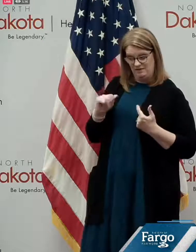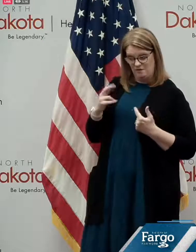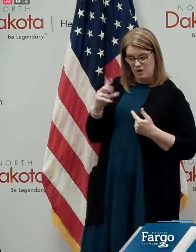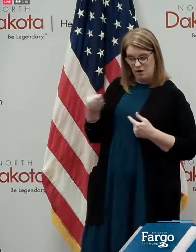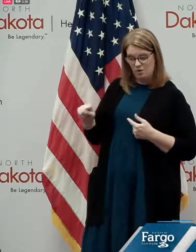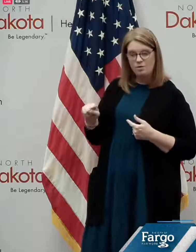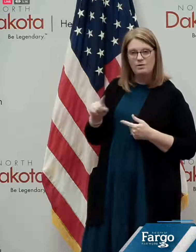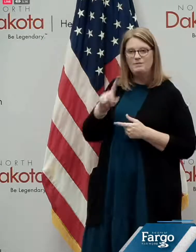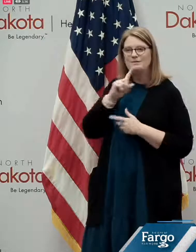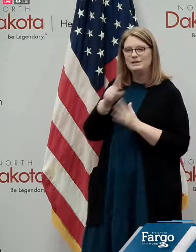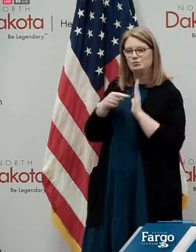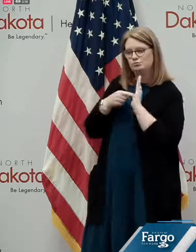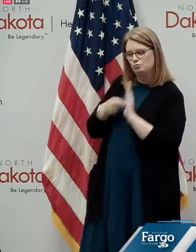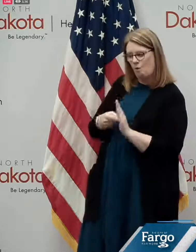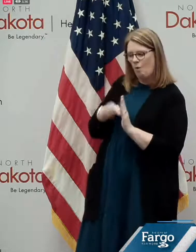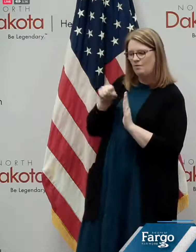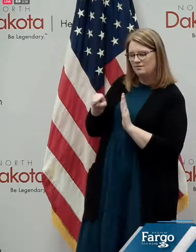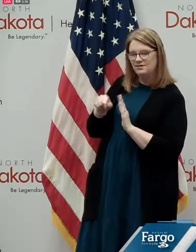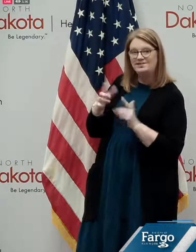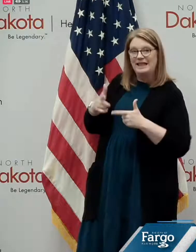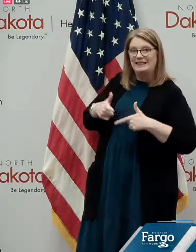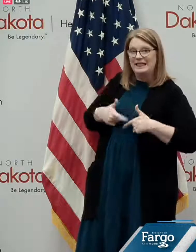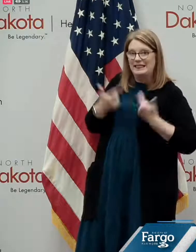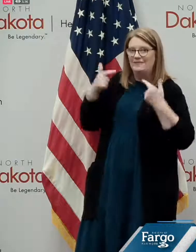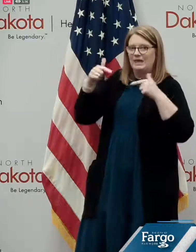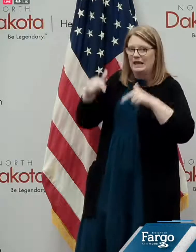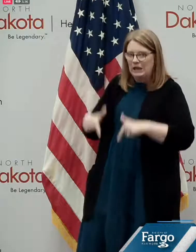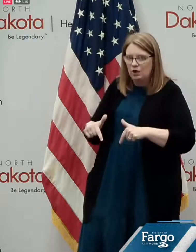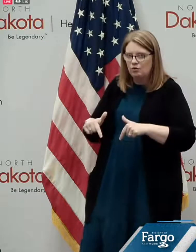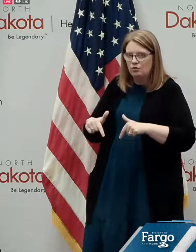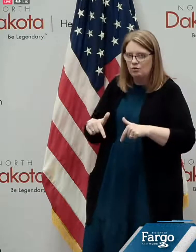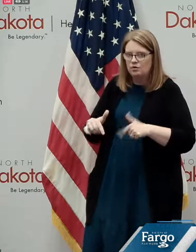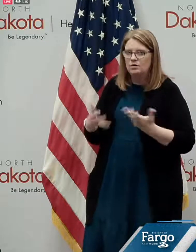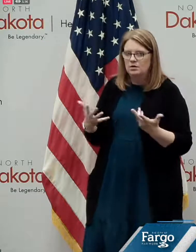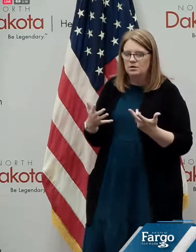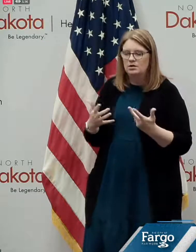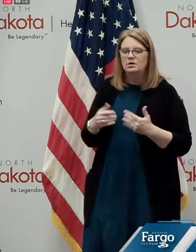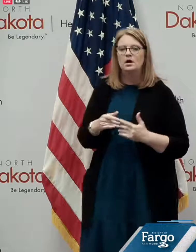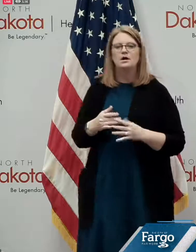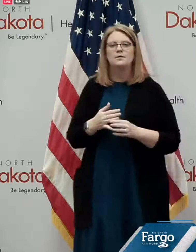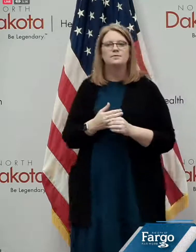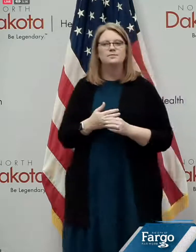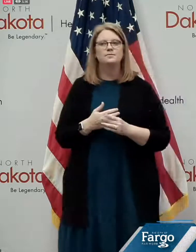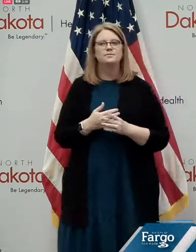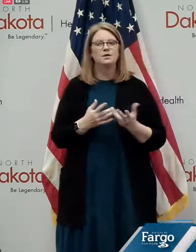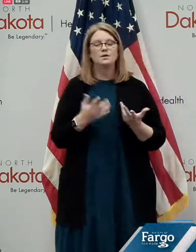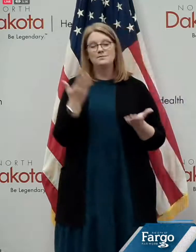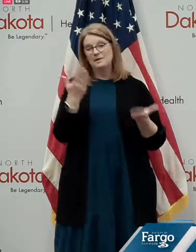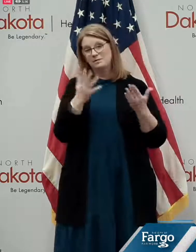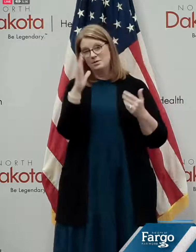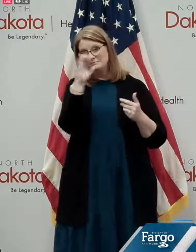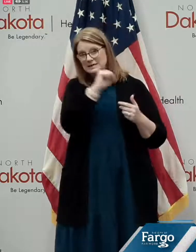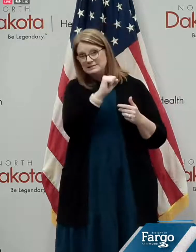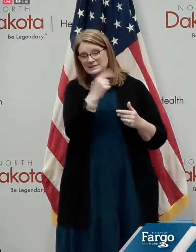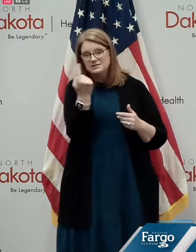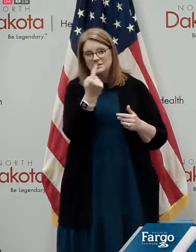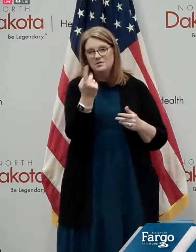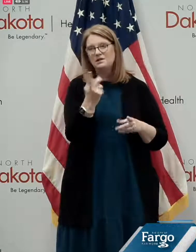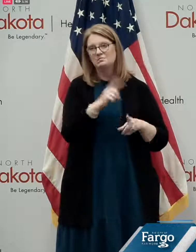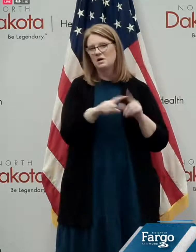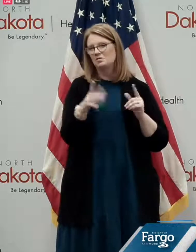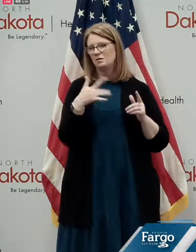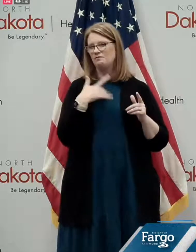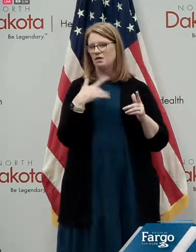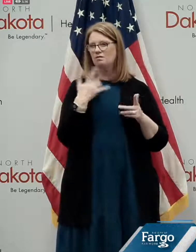are reflected as people that are living here. And will they? We could be missing some. We're on the right